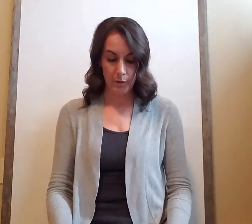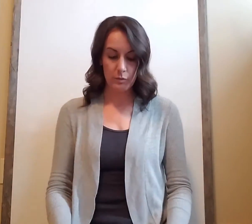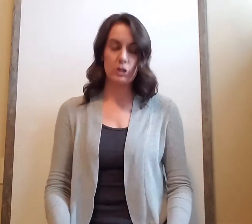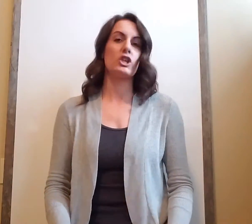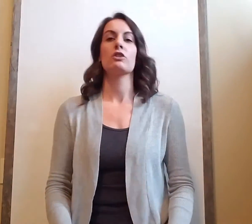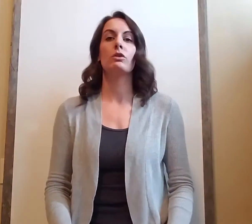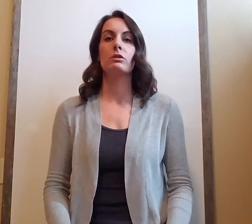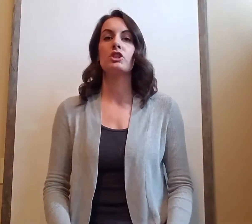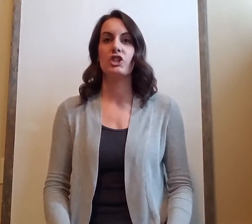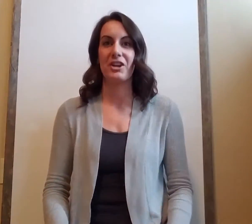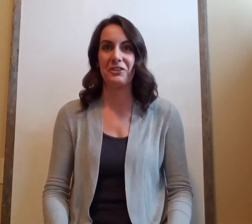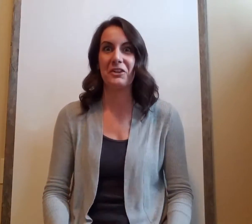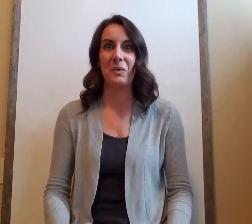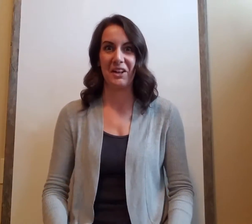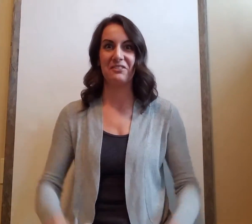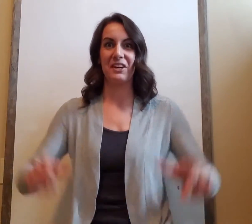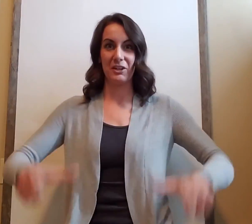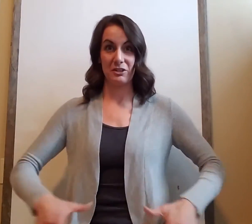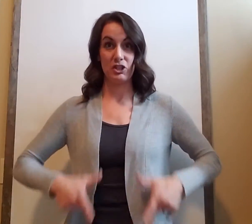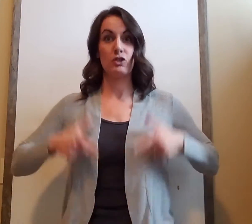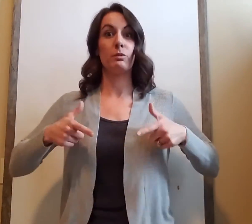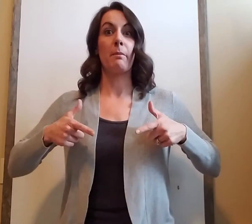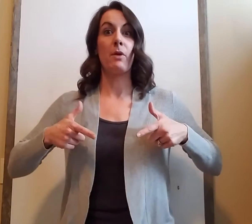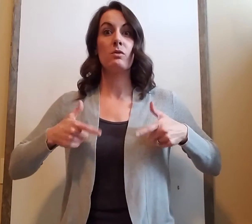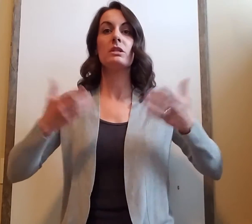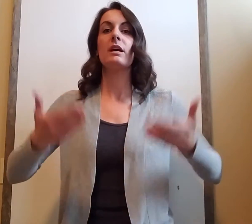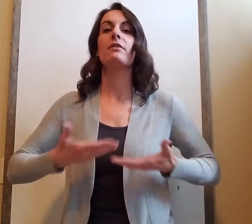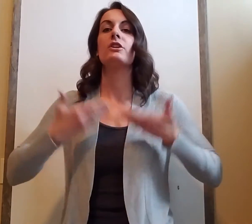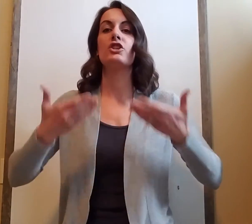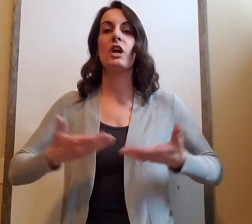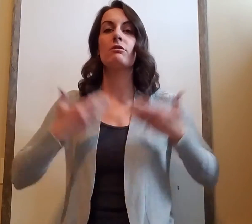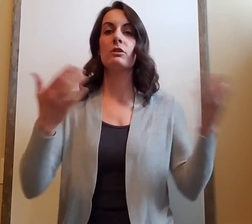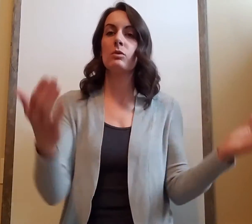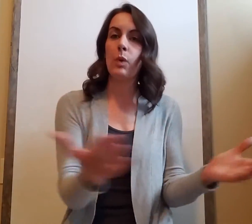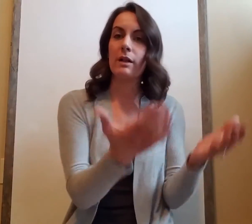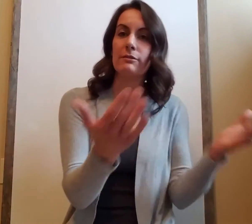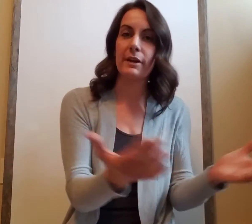promote the general welfare. To promote the general welfare.